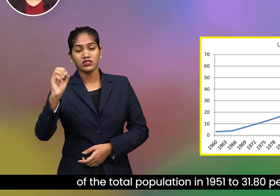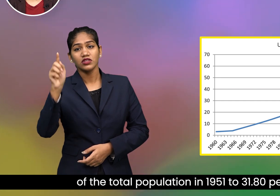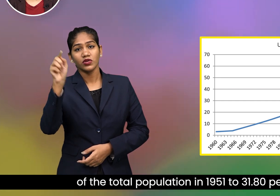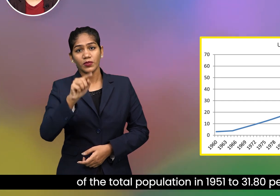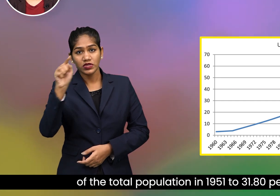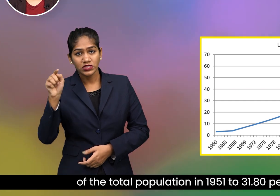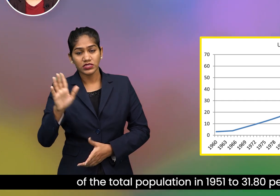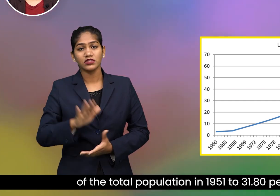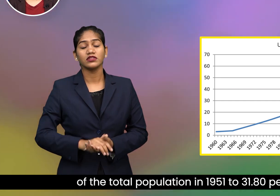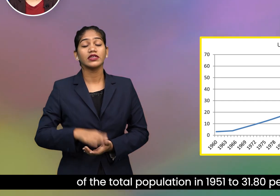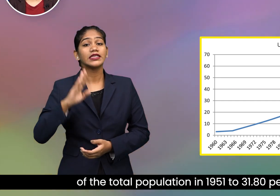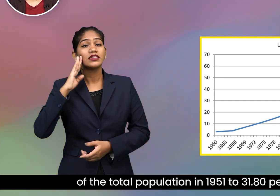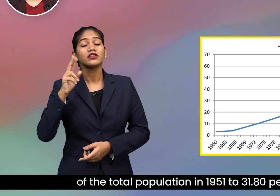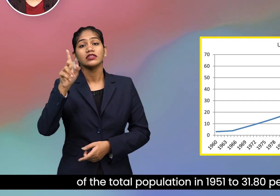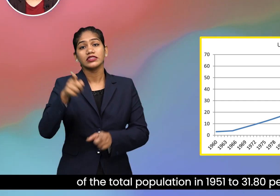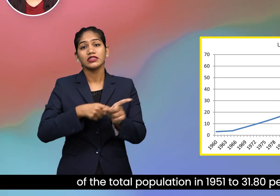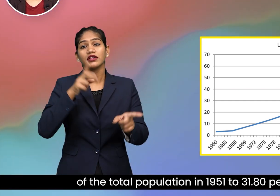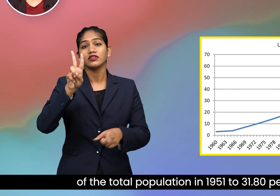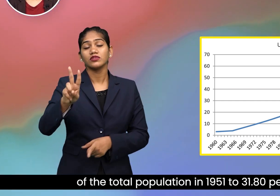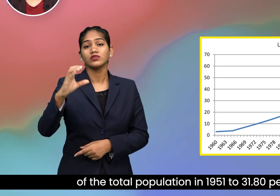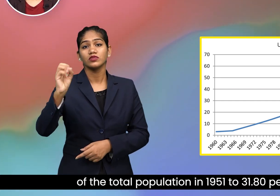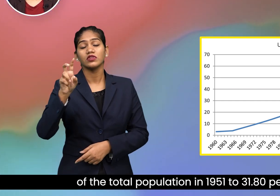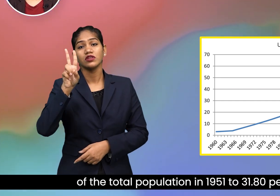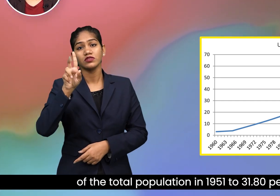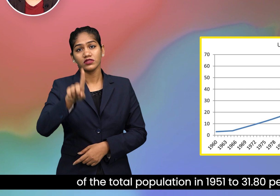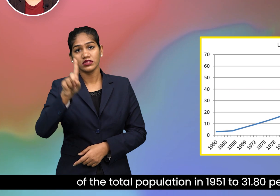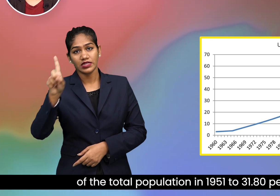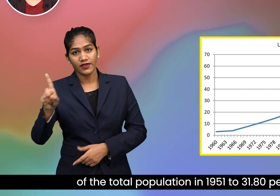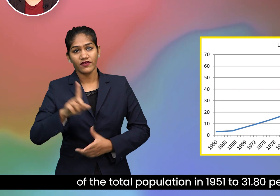31.80% in 2011.